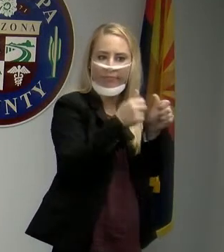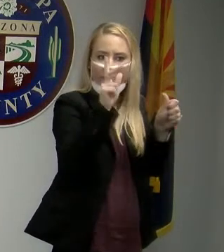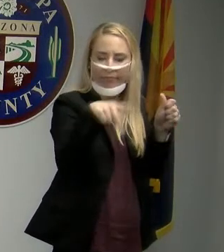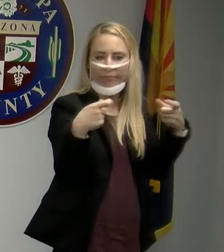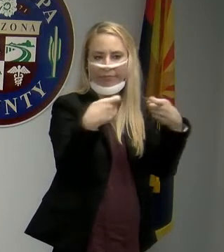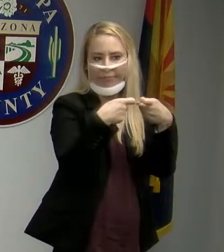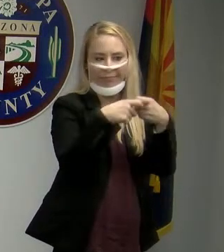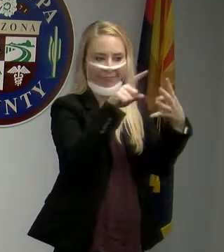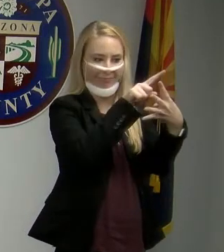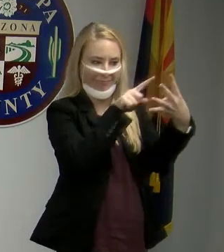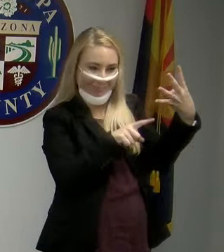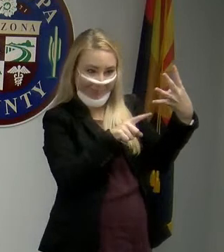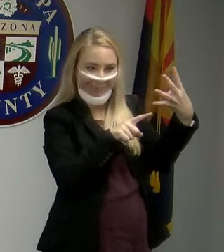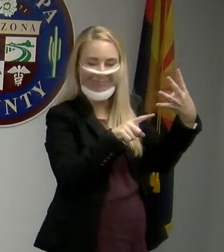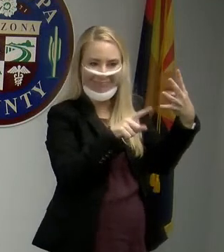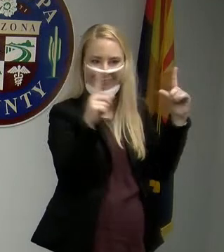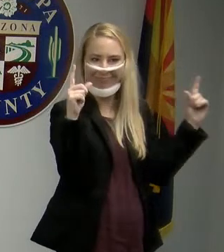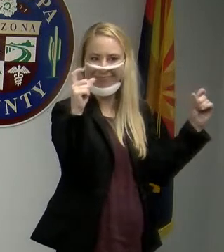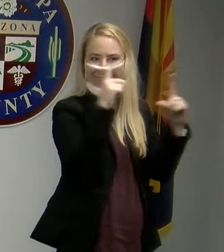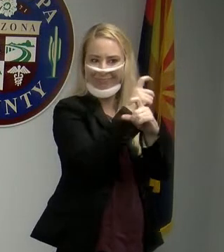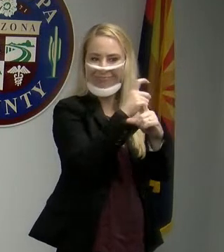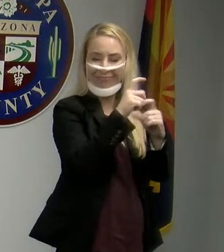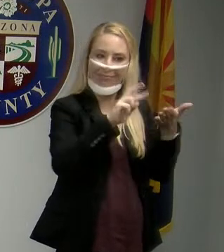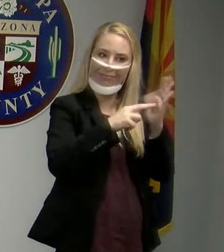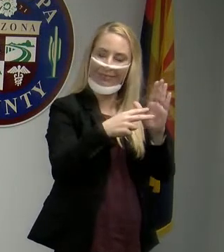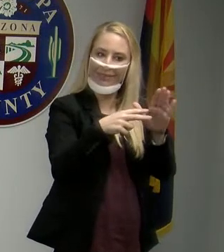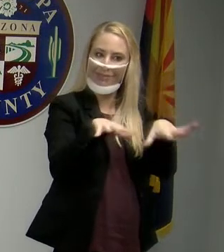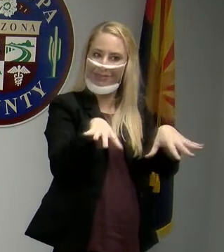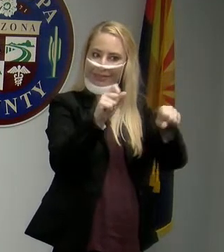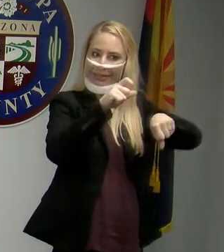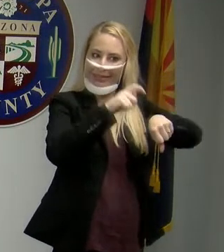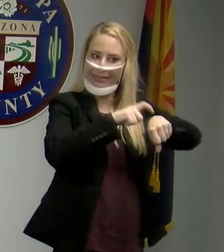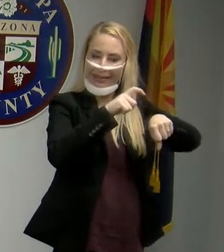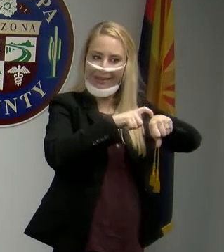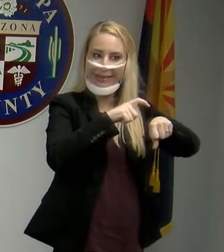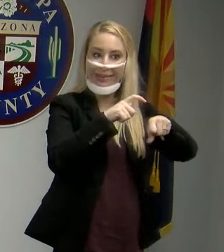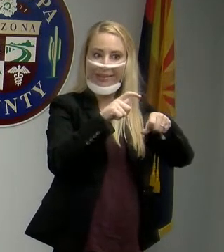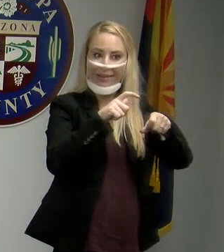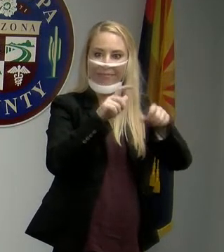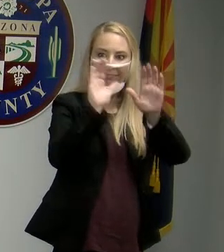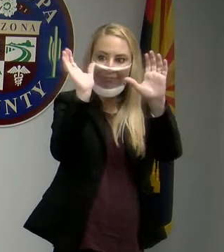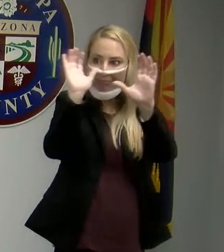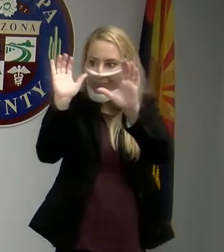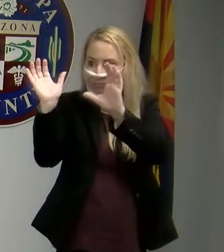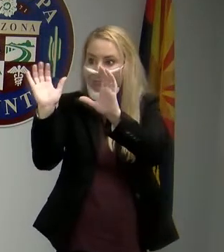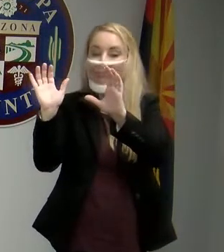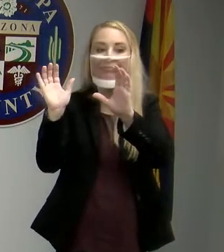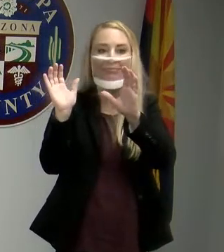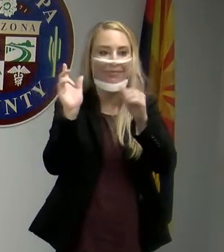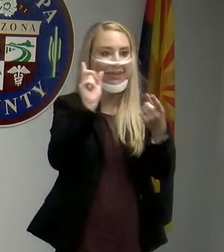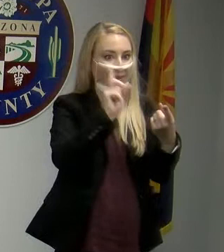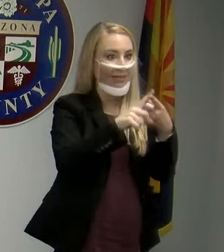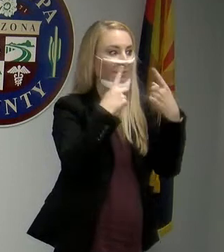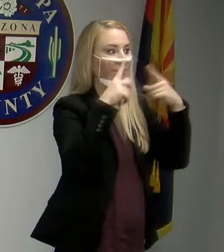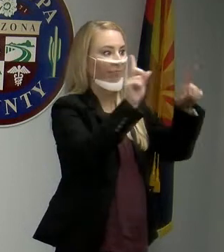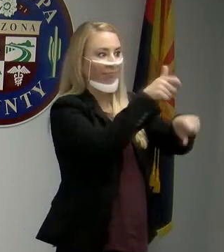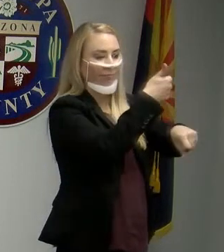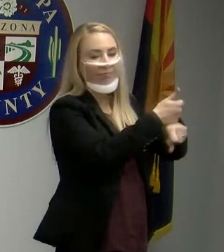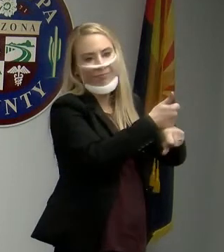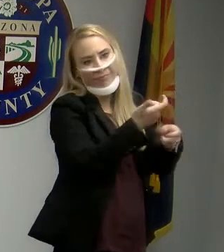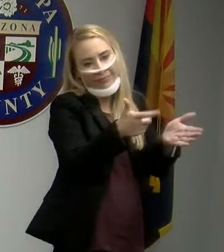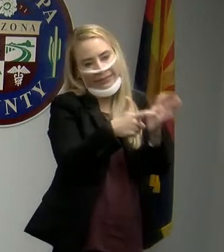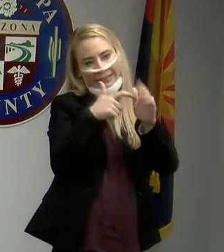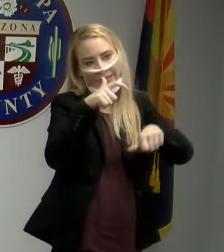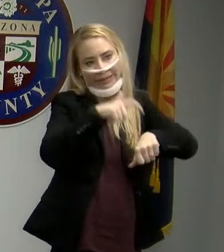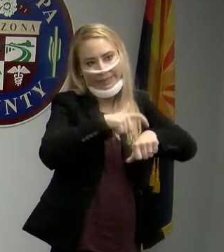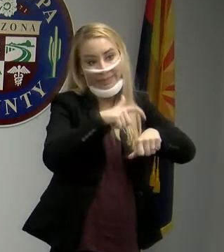coolers. And so all of this increases the lead time for when these coolers can be put into operation and be ready to be used if needed. So over the